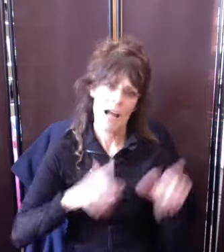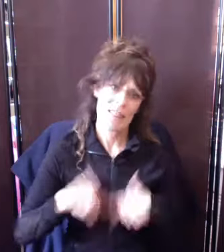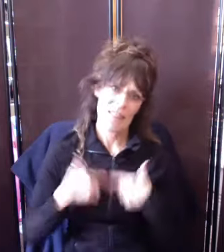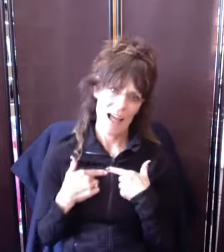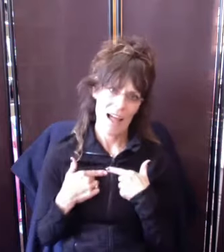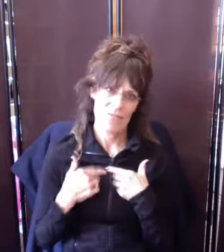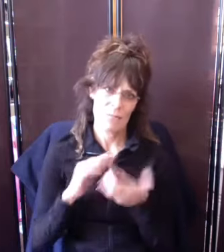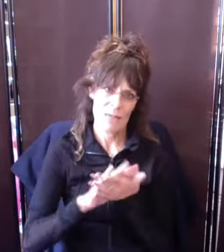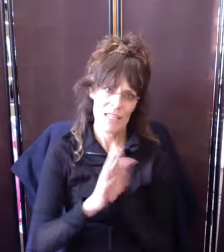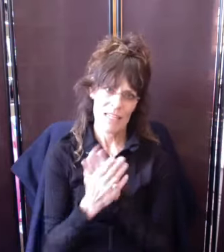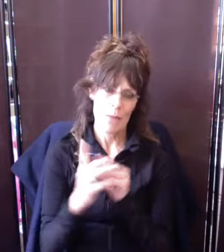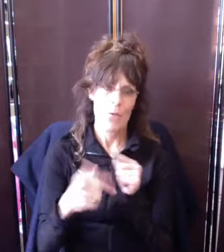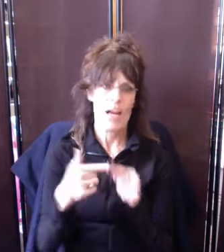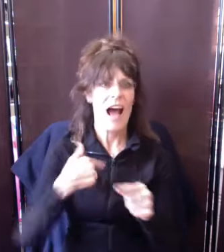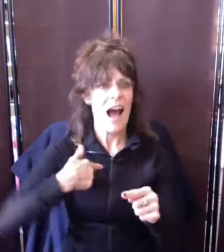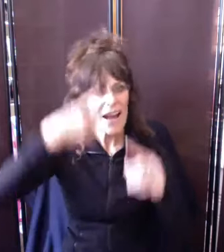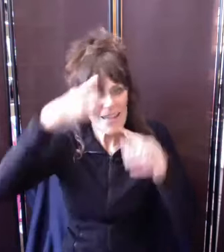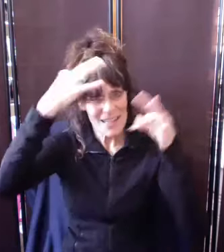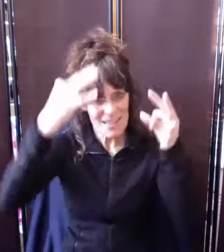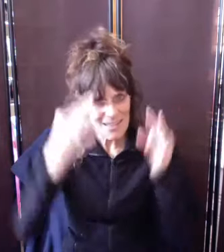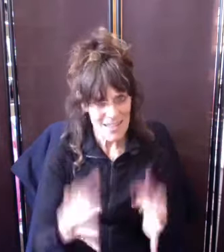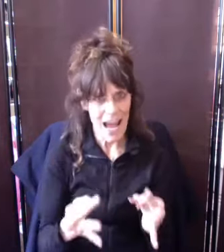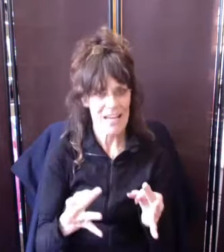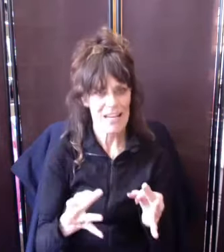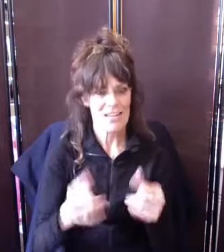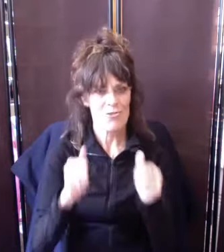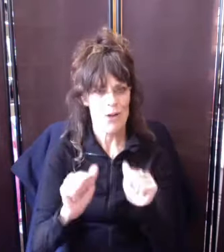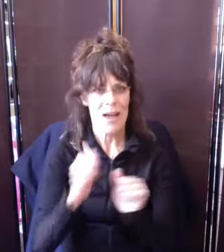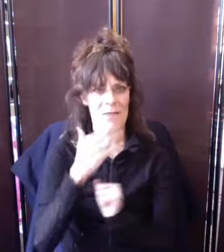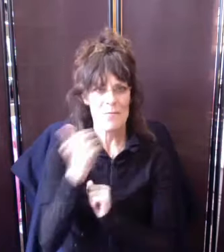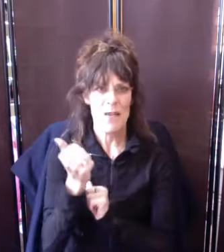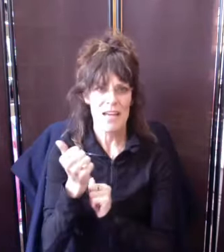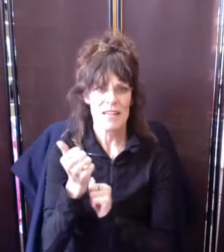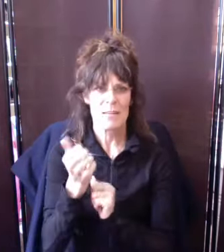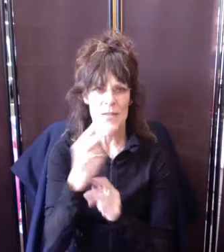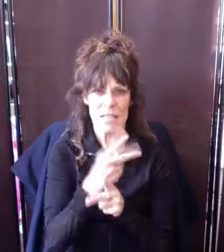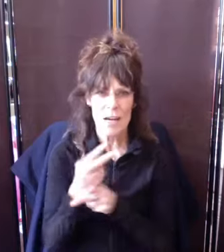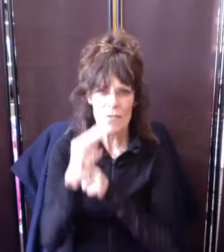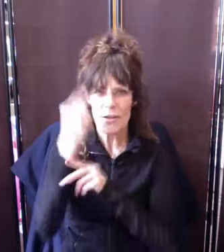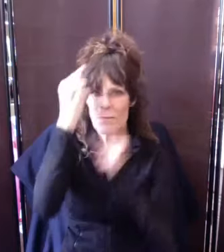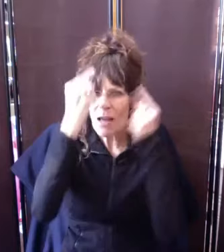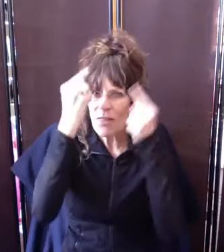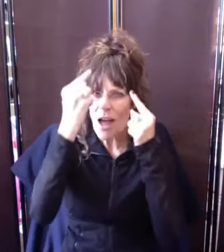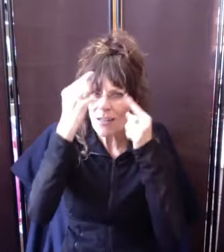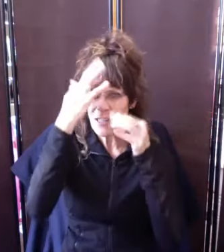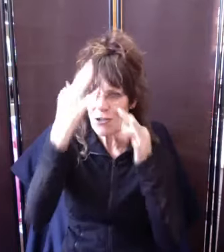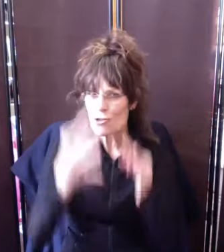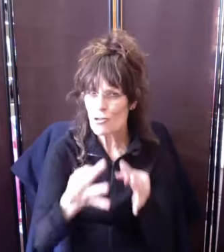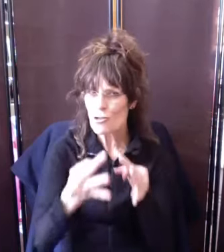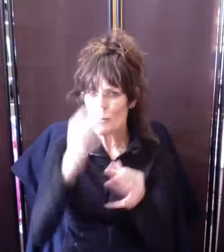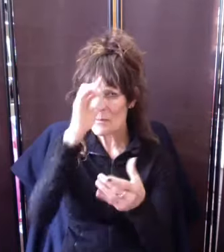decided to do my best to watch my thoughts and choose to believe in a God that wanted me happy, joyous, and